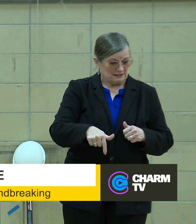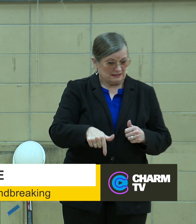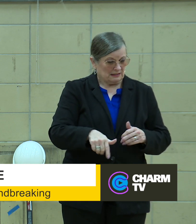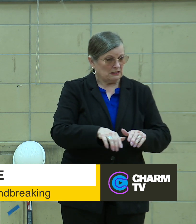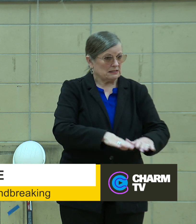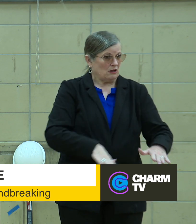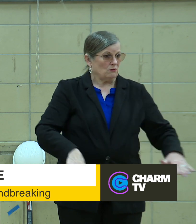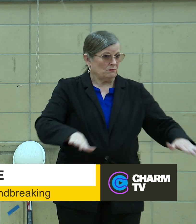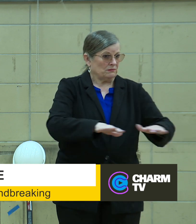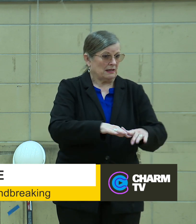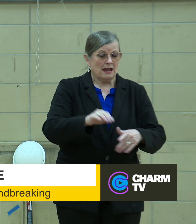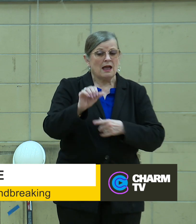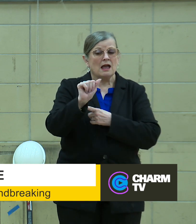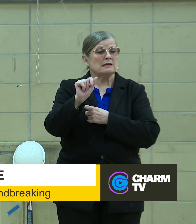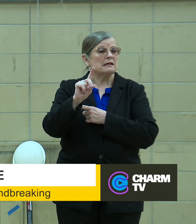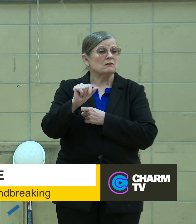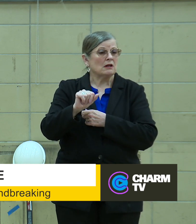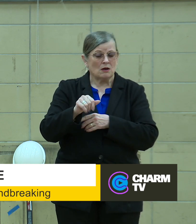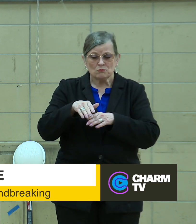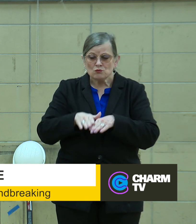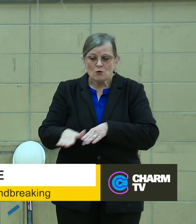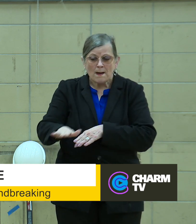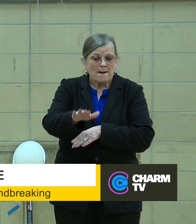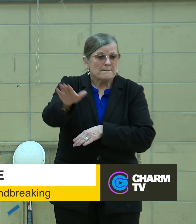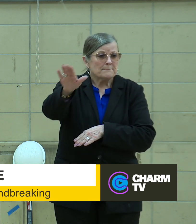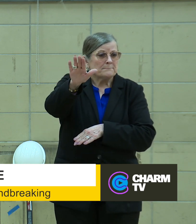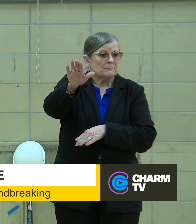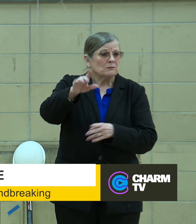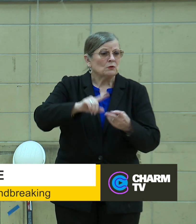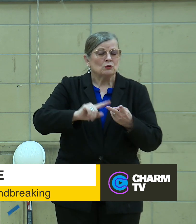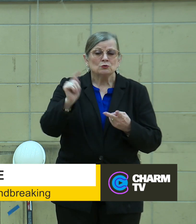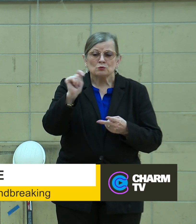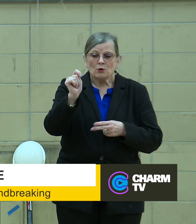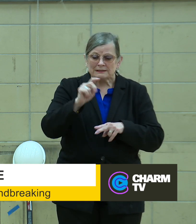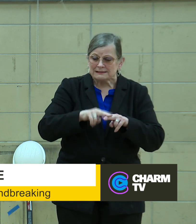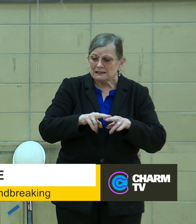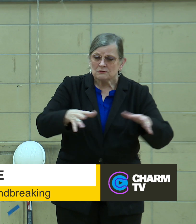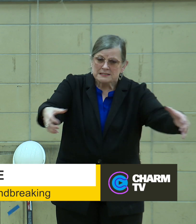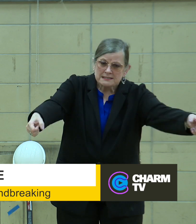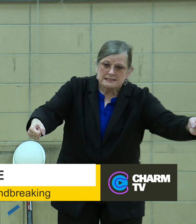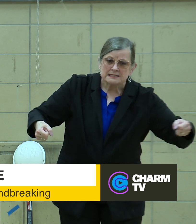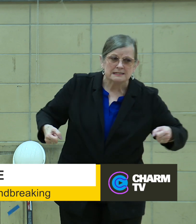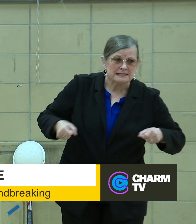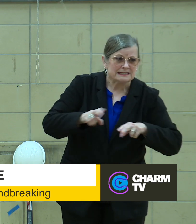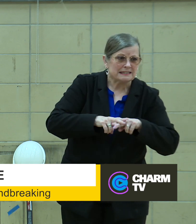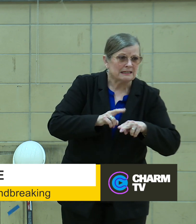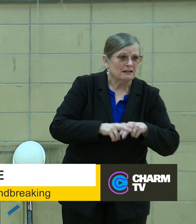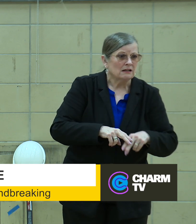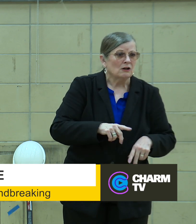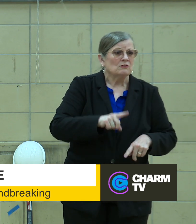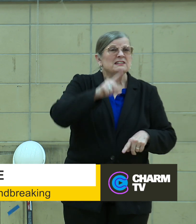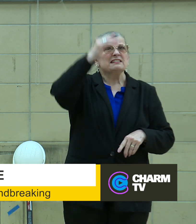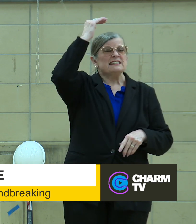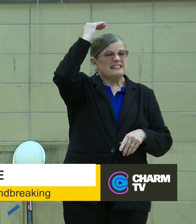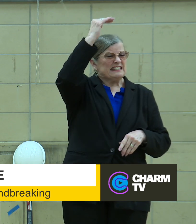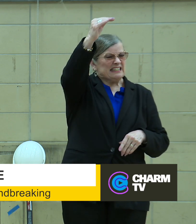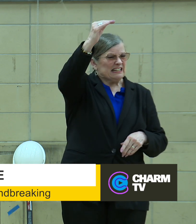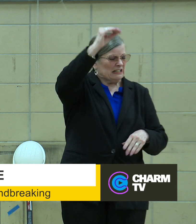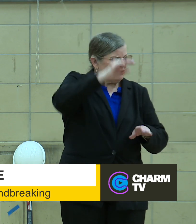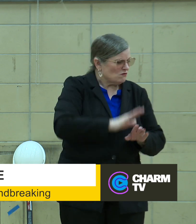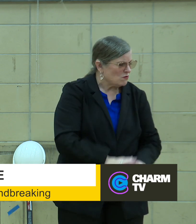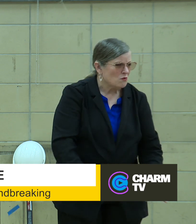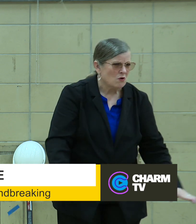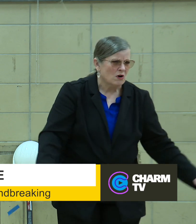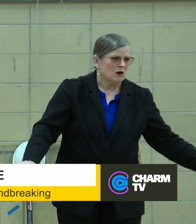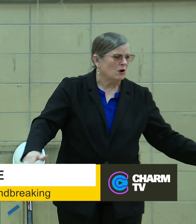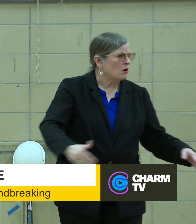have an ADA ramp, ADA toilet room, new entry ramp, vestibule, flooring, ceiling, windows, restroom, storefront